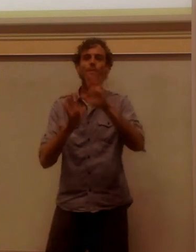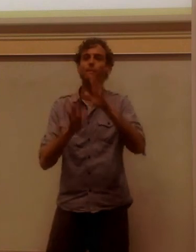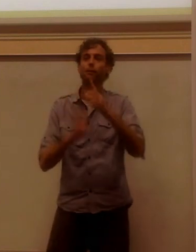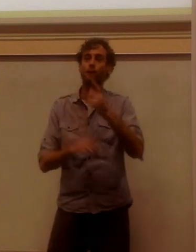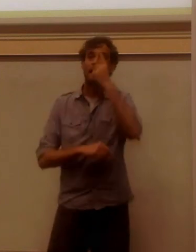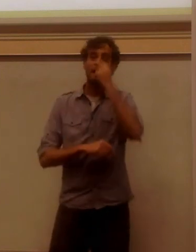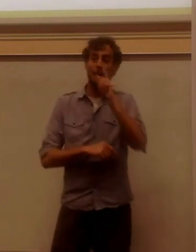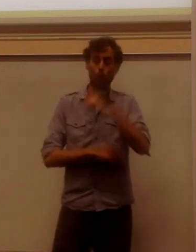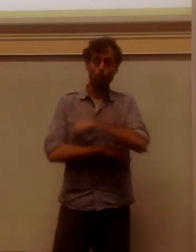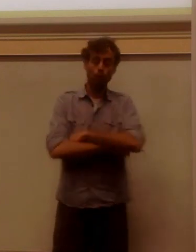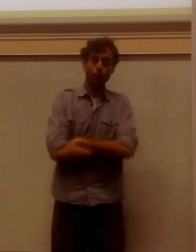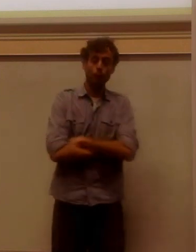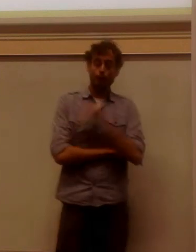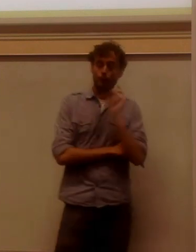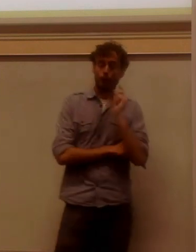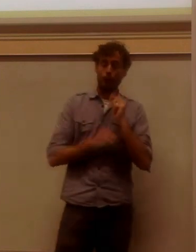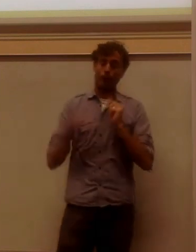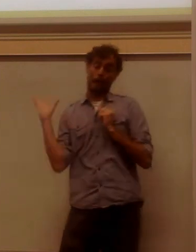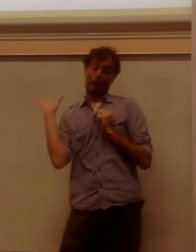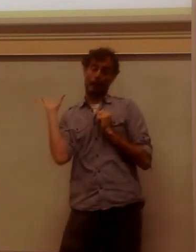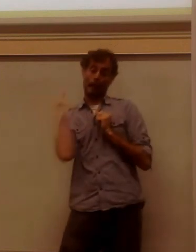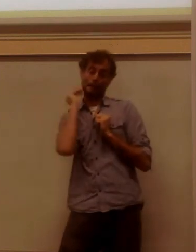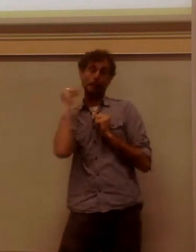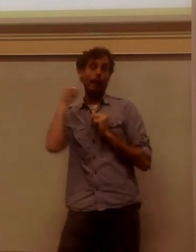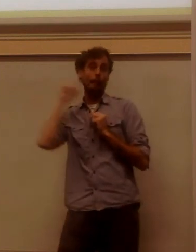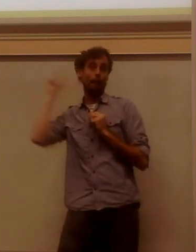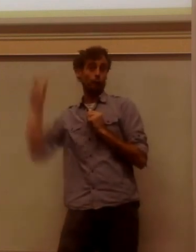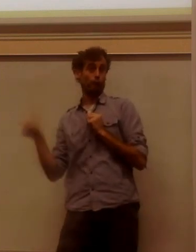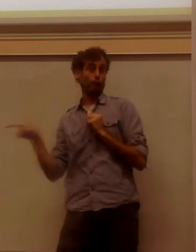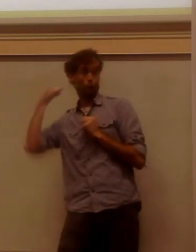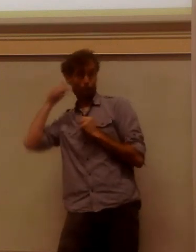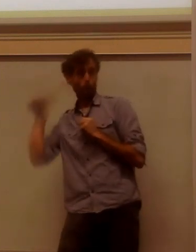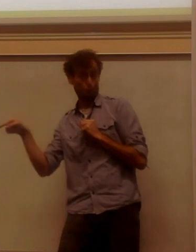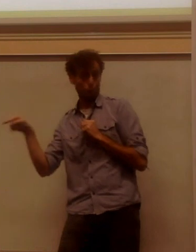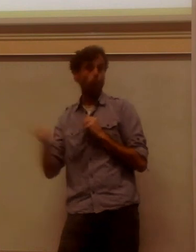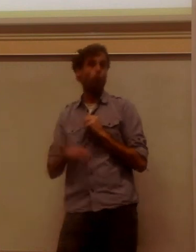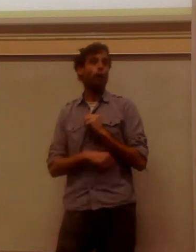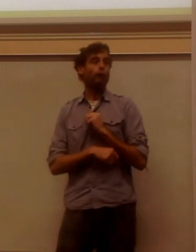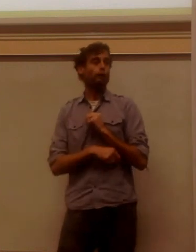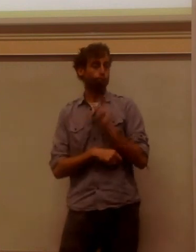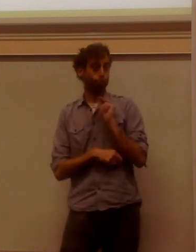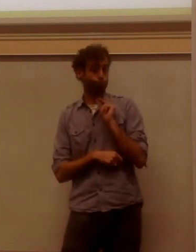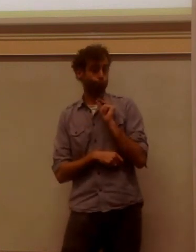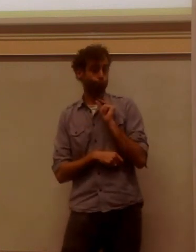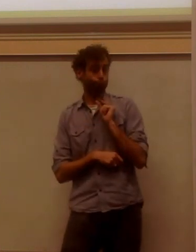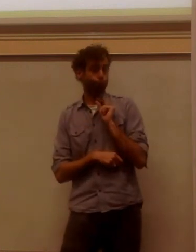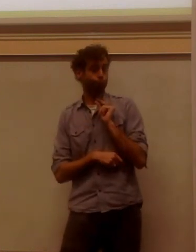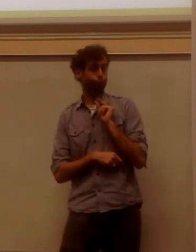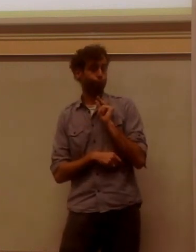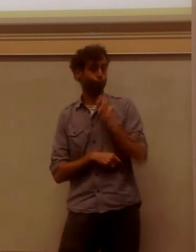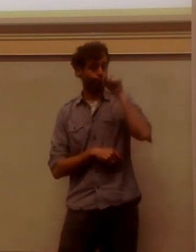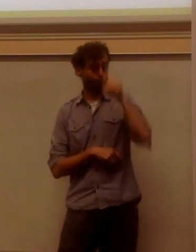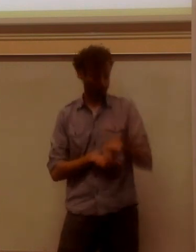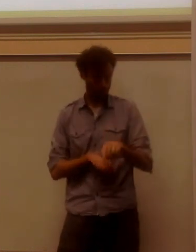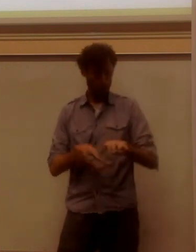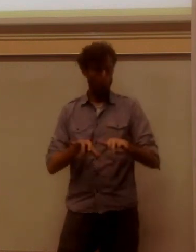at 30 words per minute, they use a special software to re-speak what the hearing person has